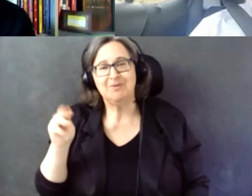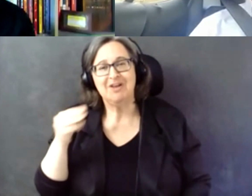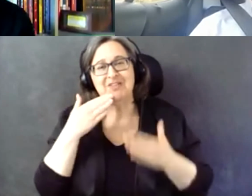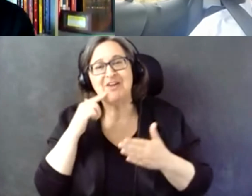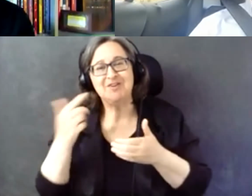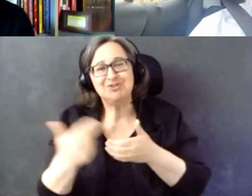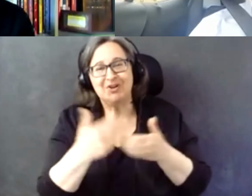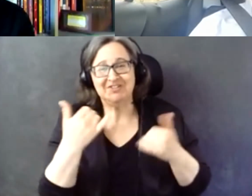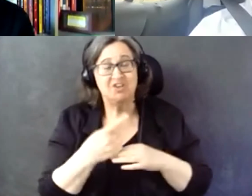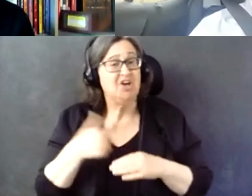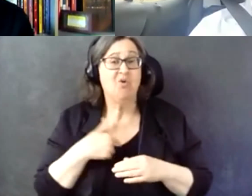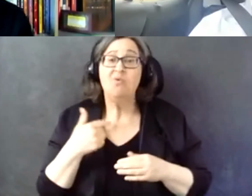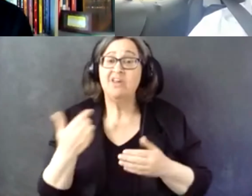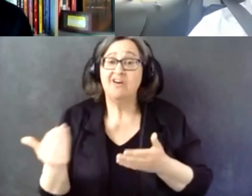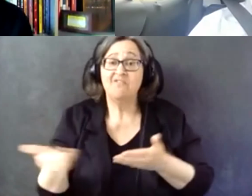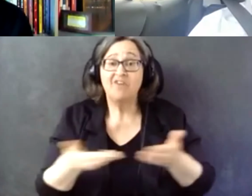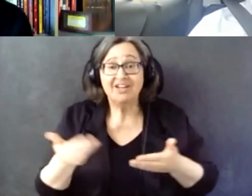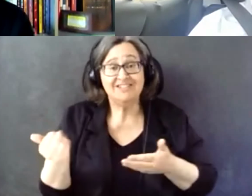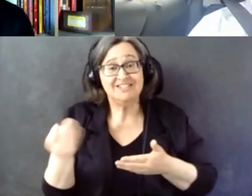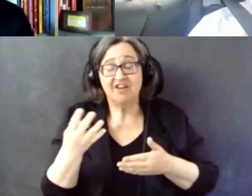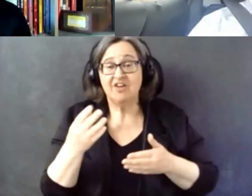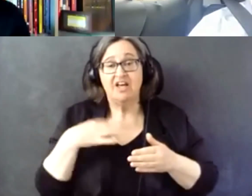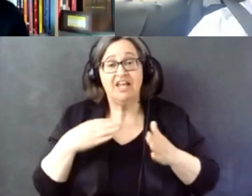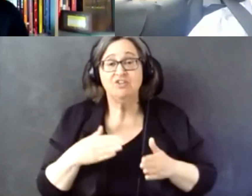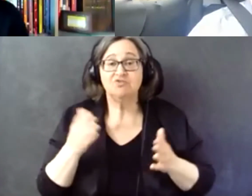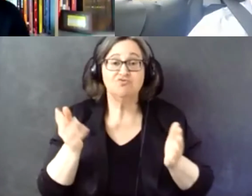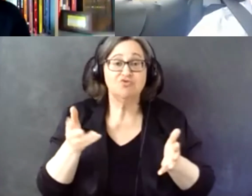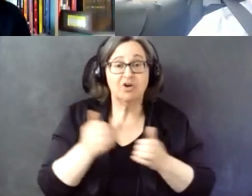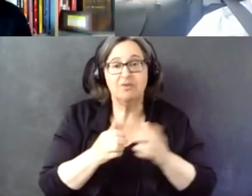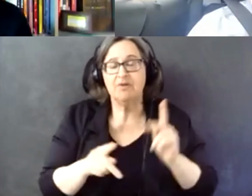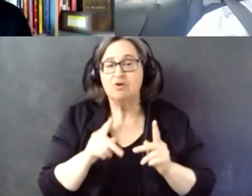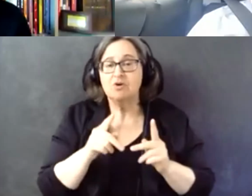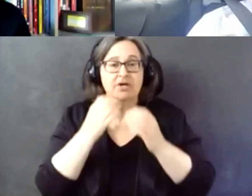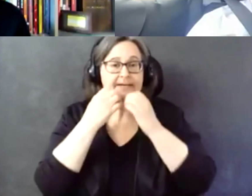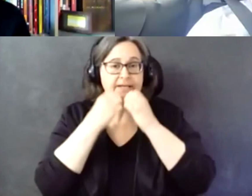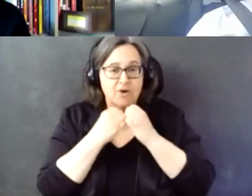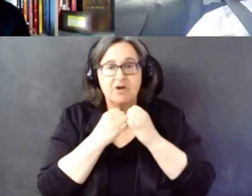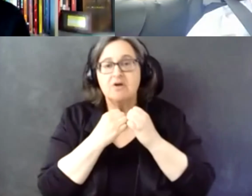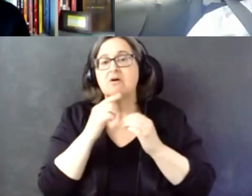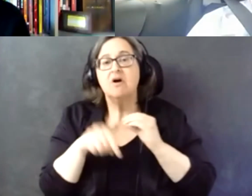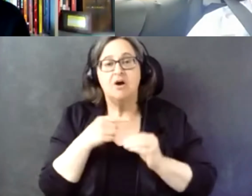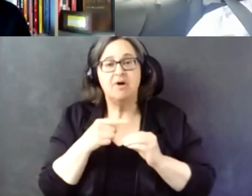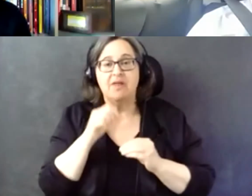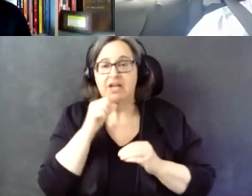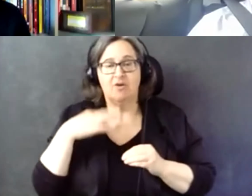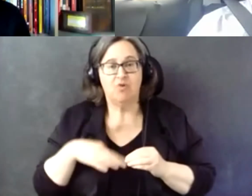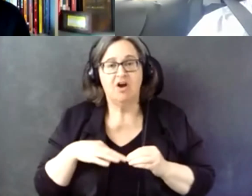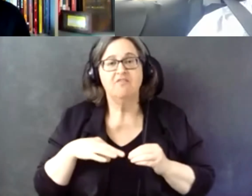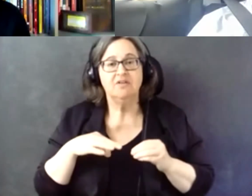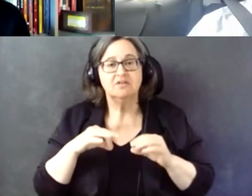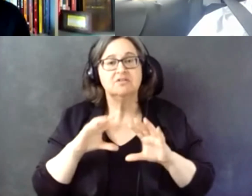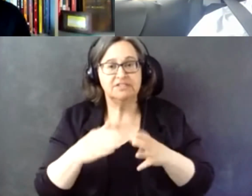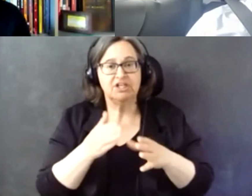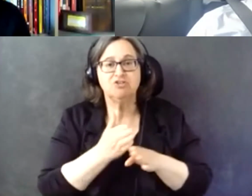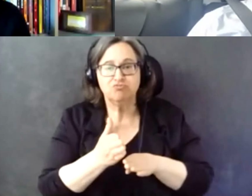we invited several candidates uh to come and talk to people who care deeply about the non-profit sector who work in the non-profit